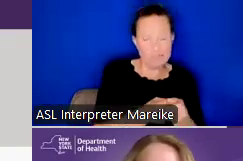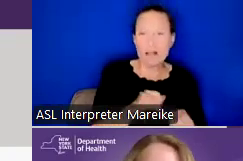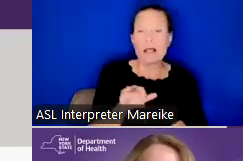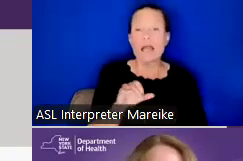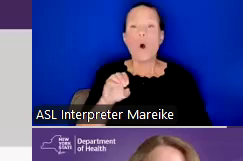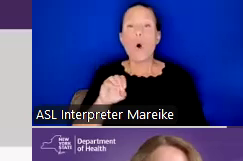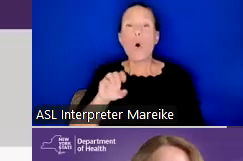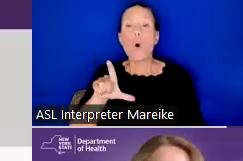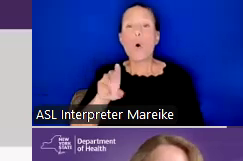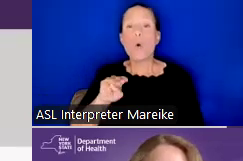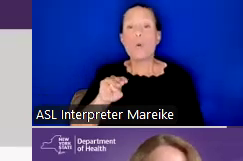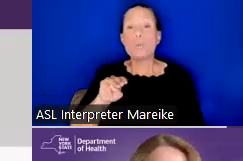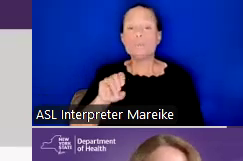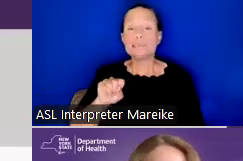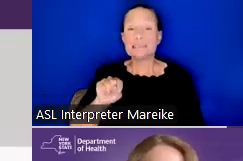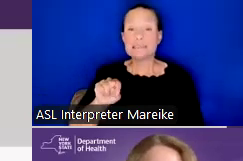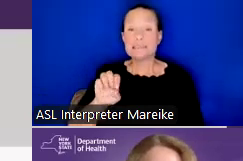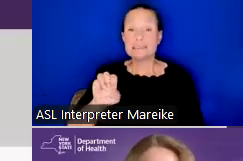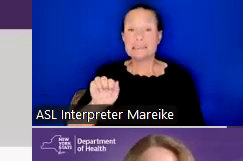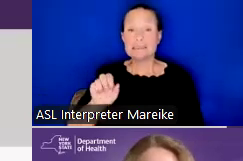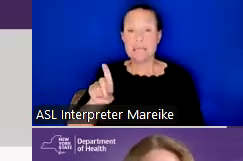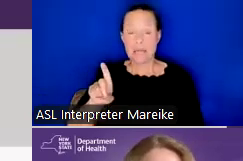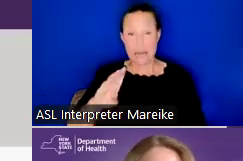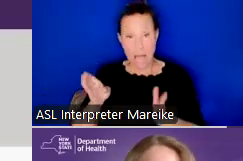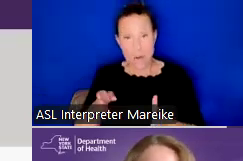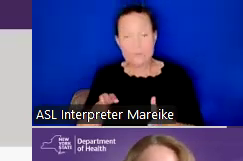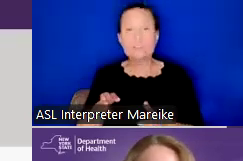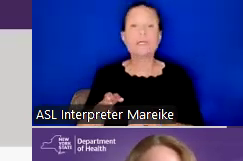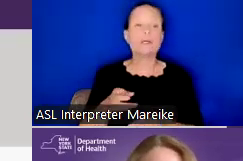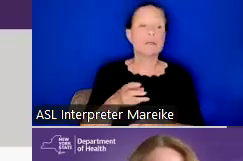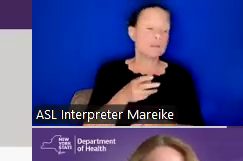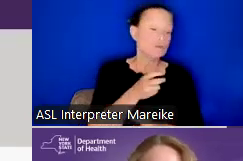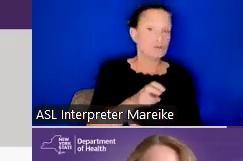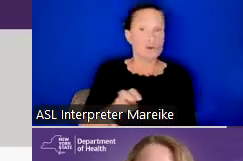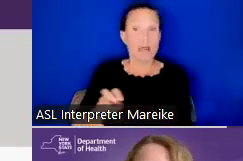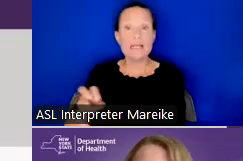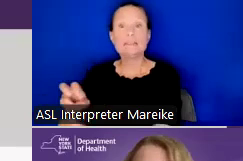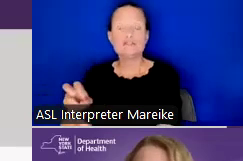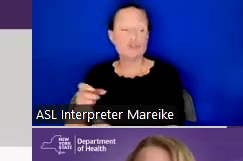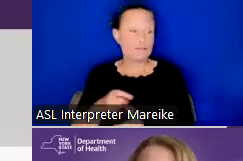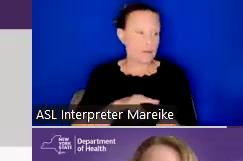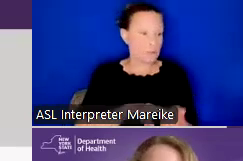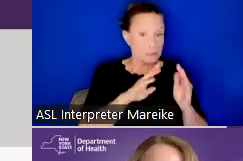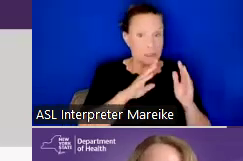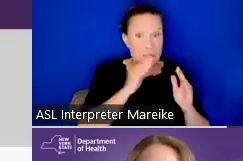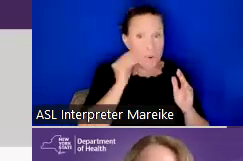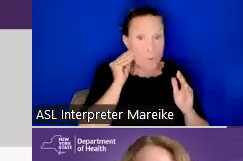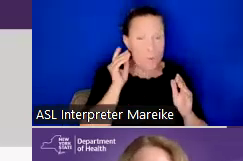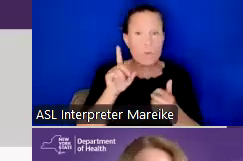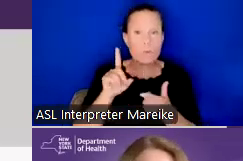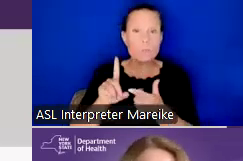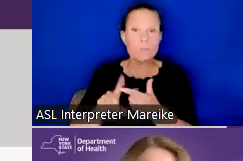We're transitioning folks out of nursing homes. So the grant is paying for, right, that